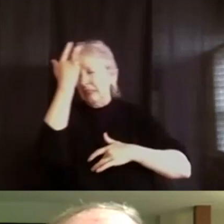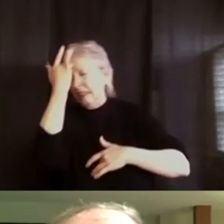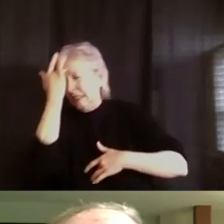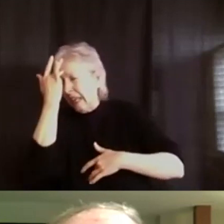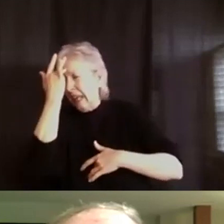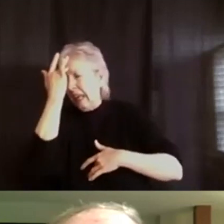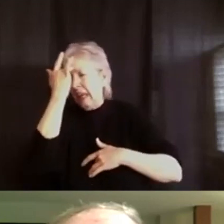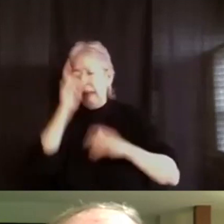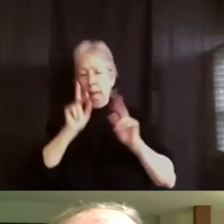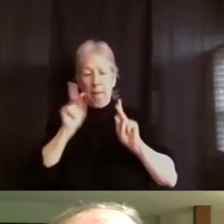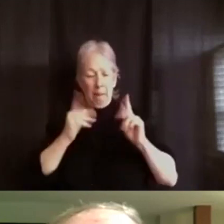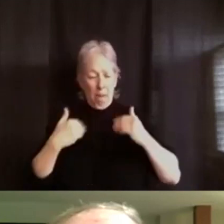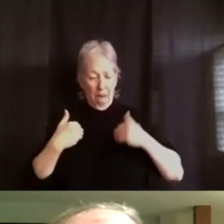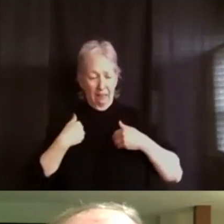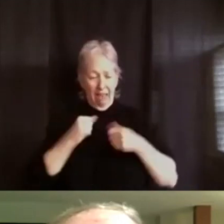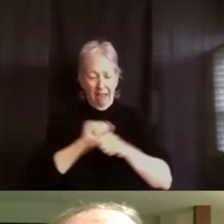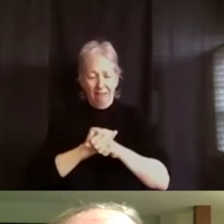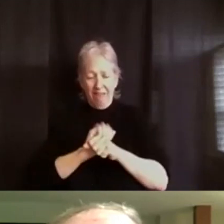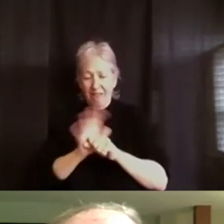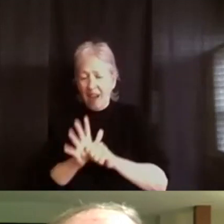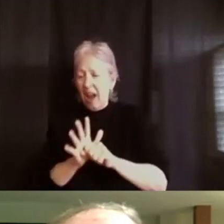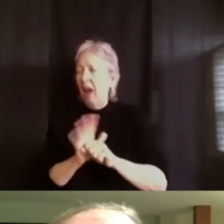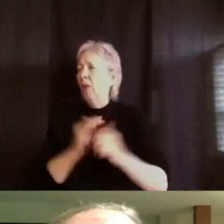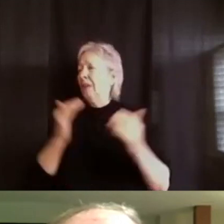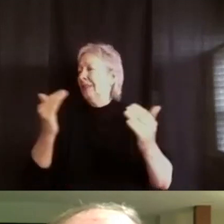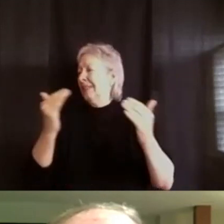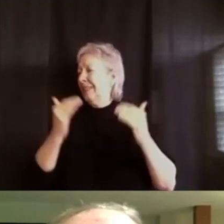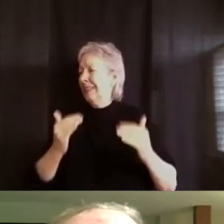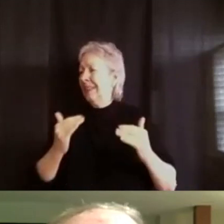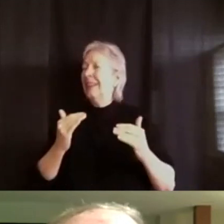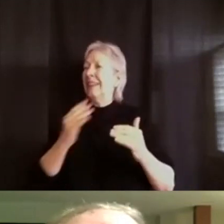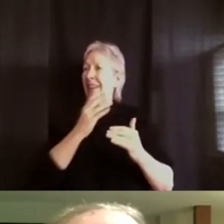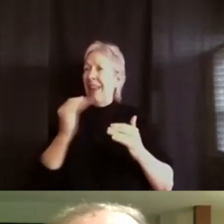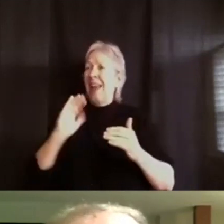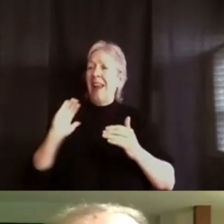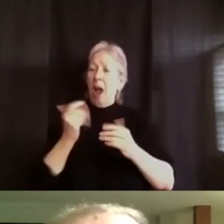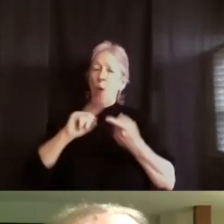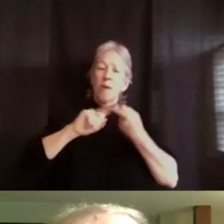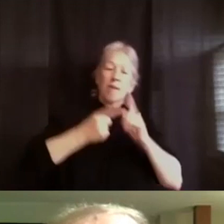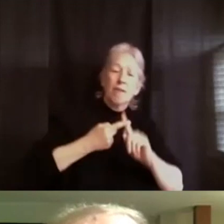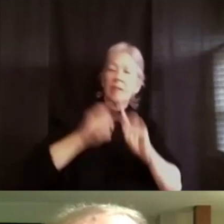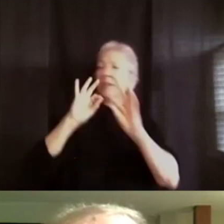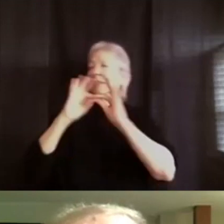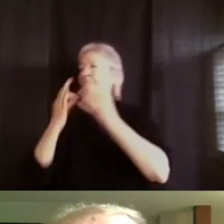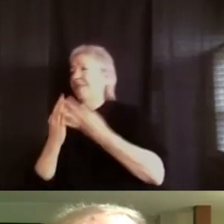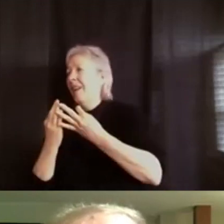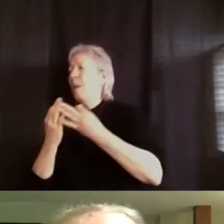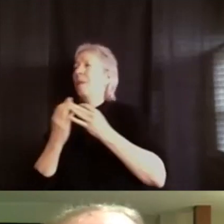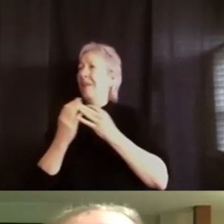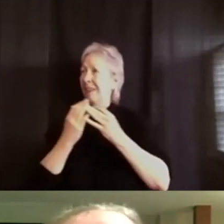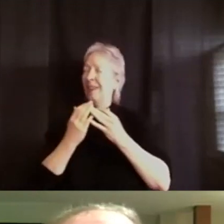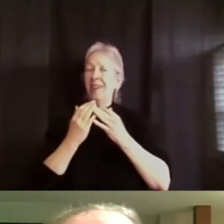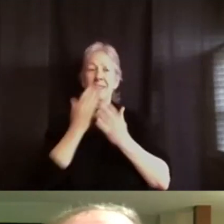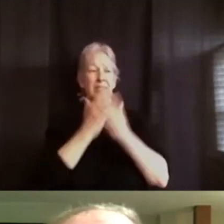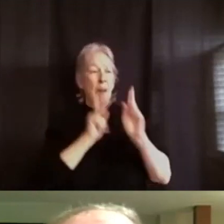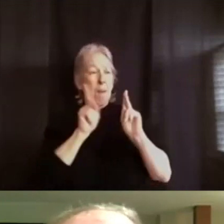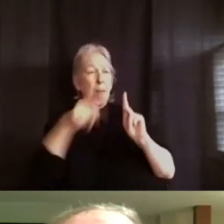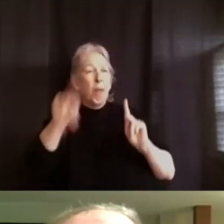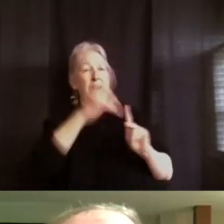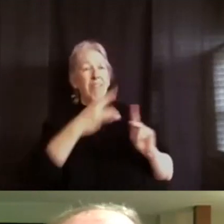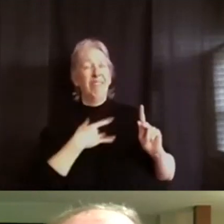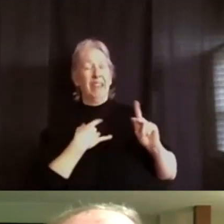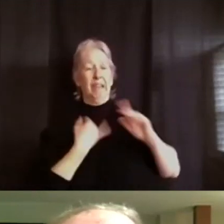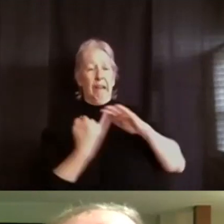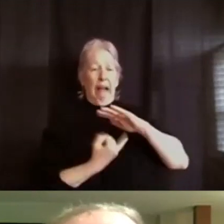contracted the coronavirus, and those we remember in our hearts. Visit the homes of all who are isolated, and hold the lonely